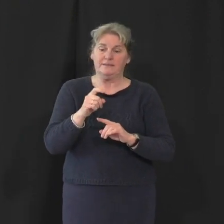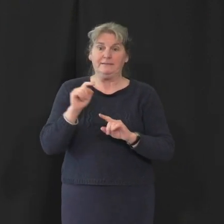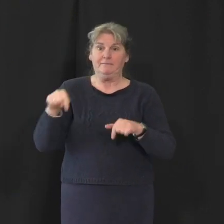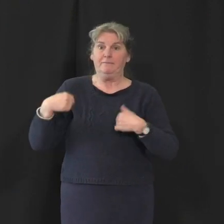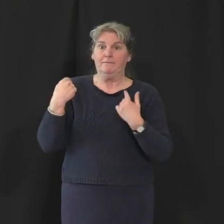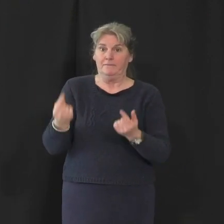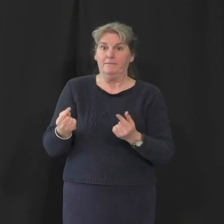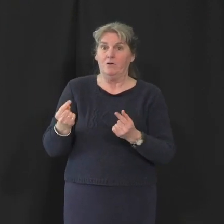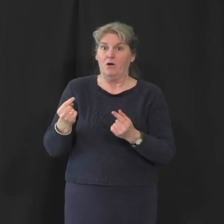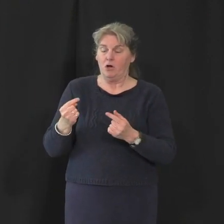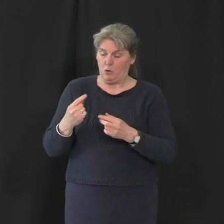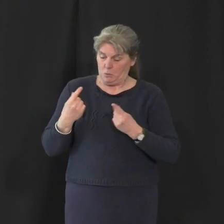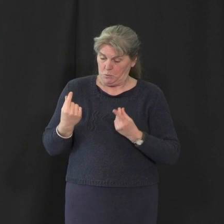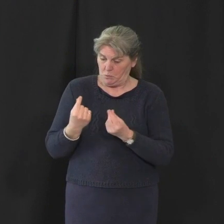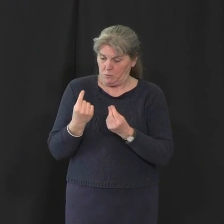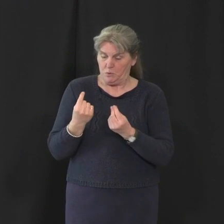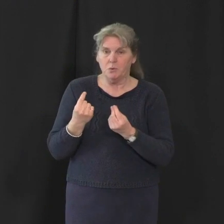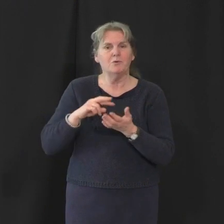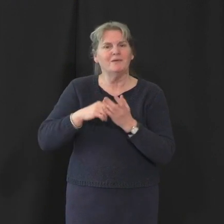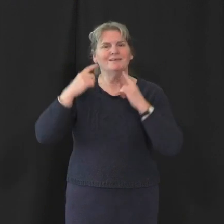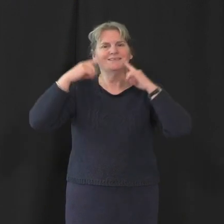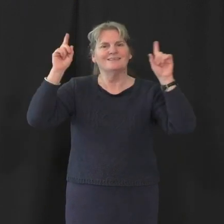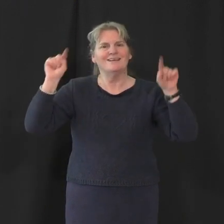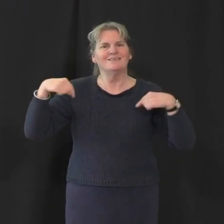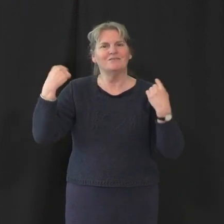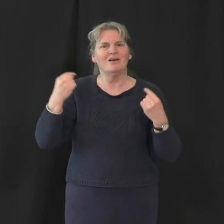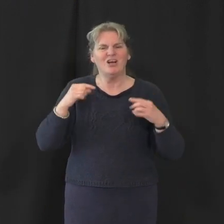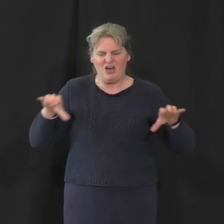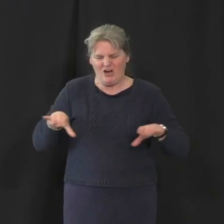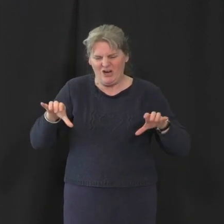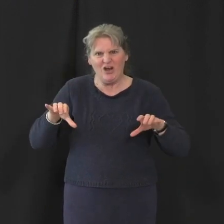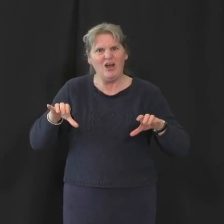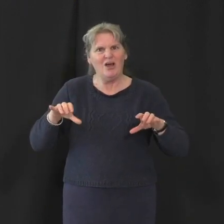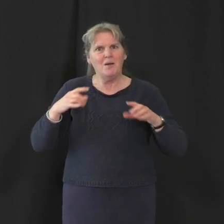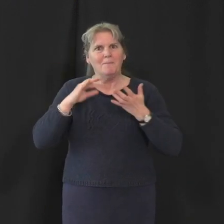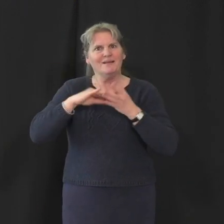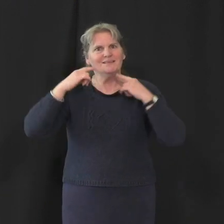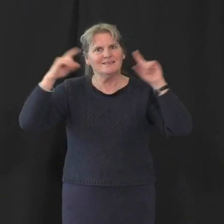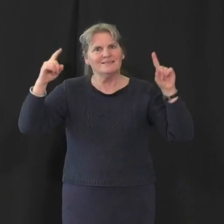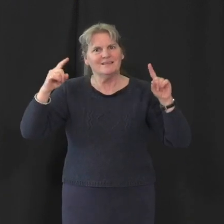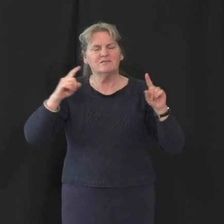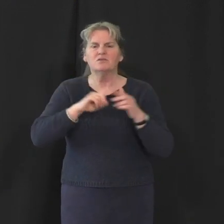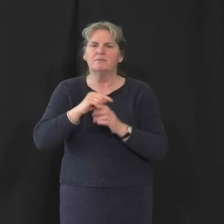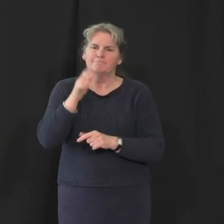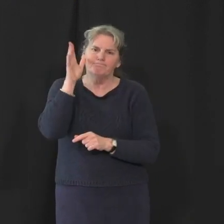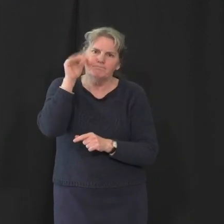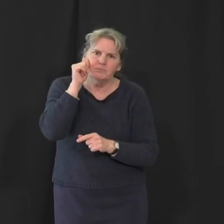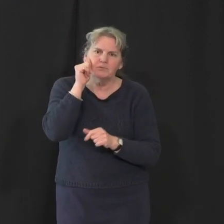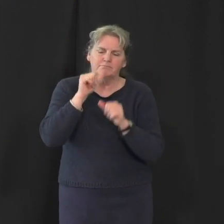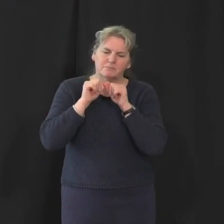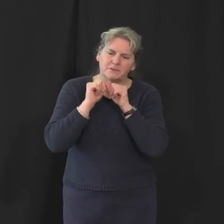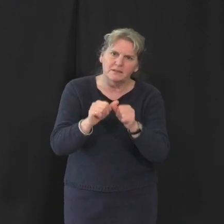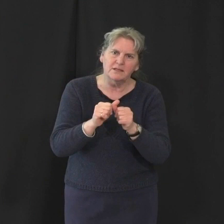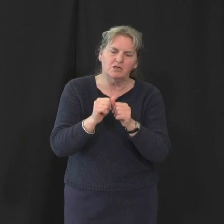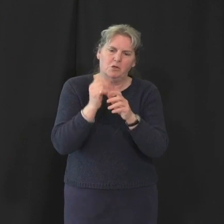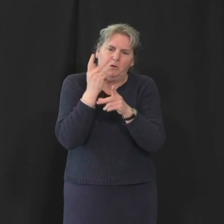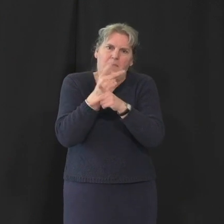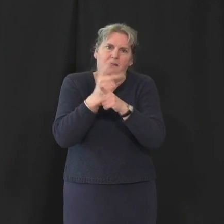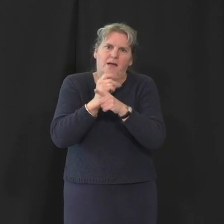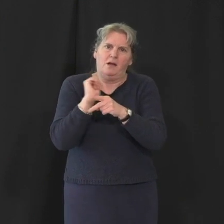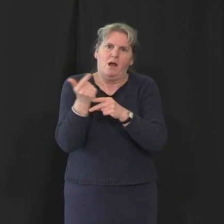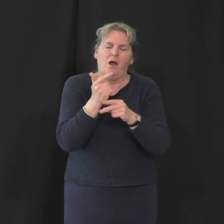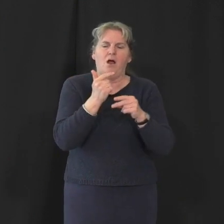that we are taking are working. We must remain vigilant to protect the health and the safety of our